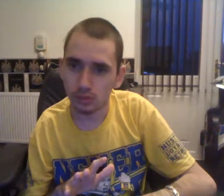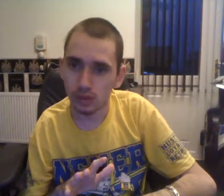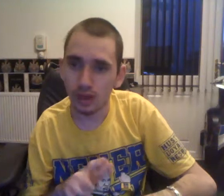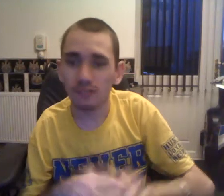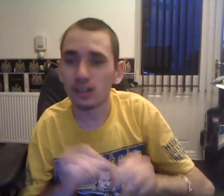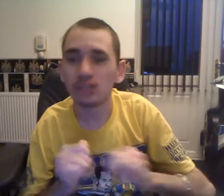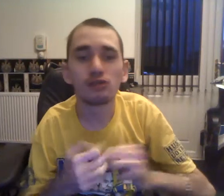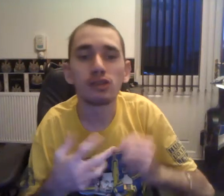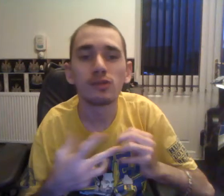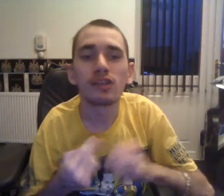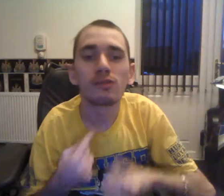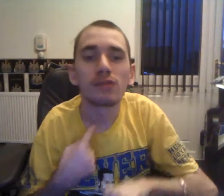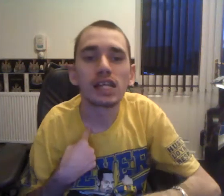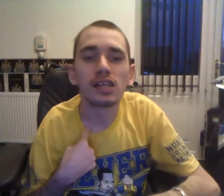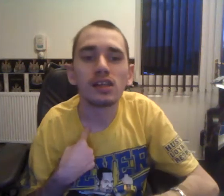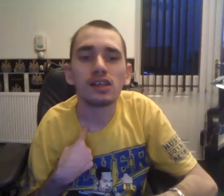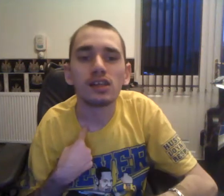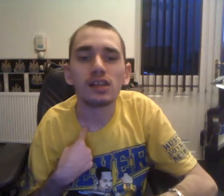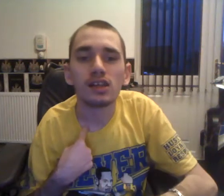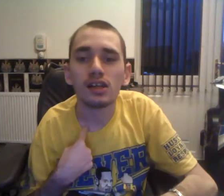Even if you disagree,